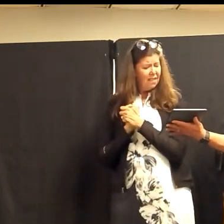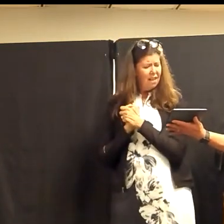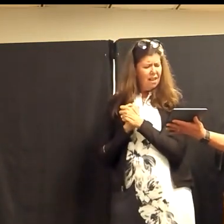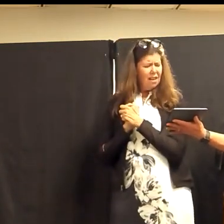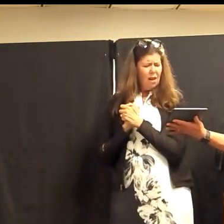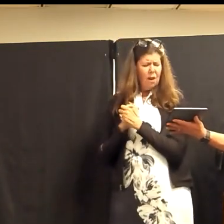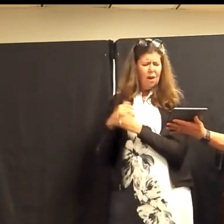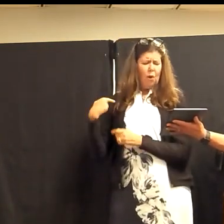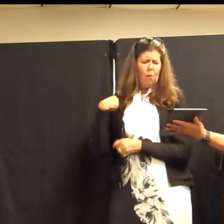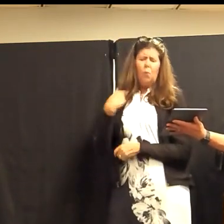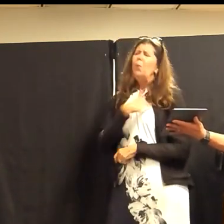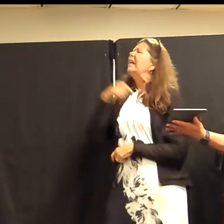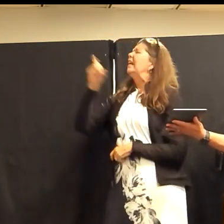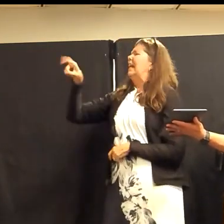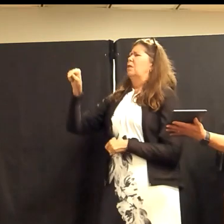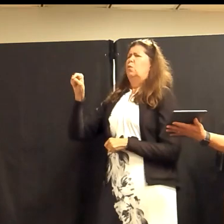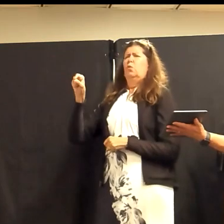this board,